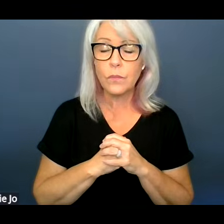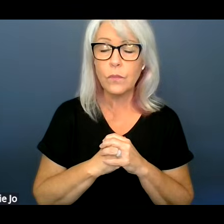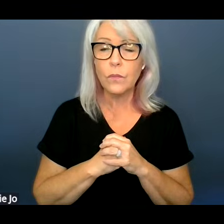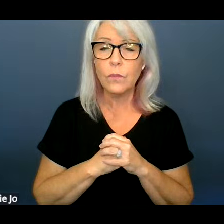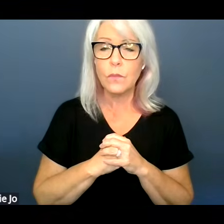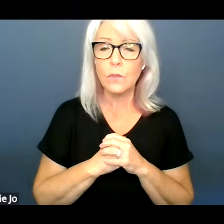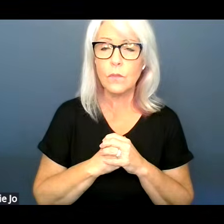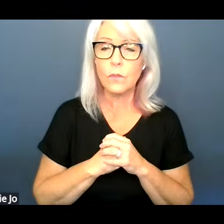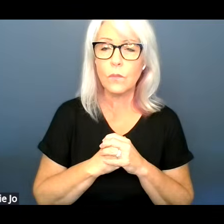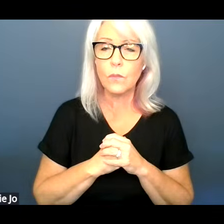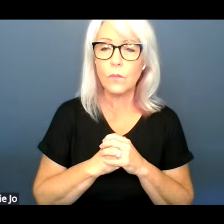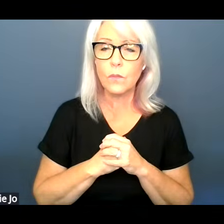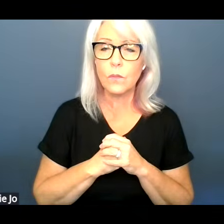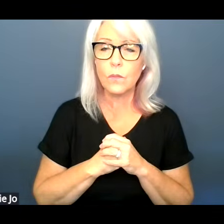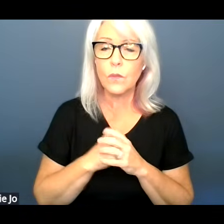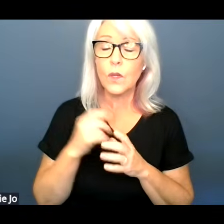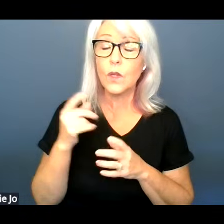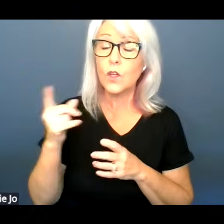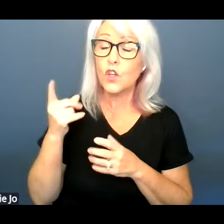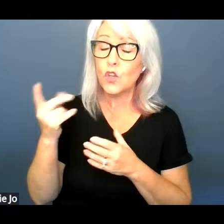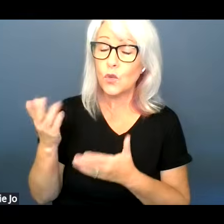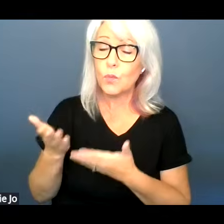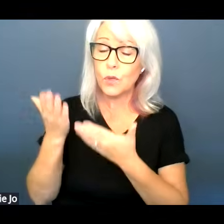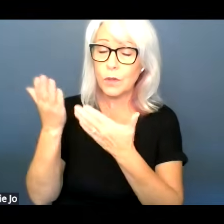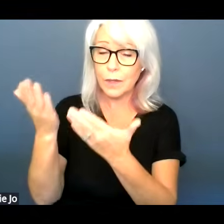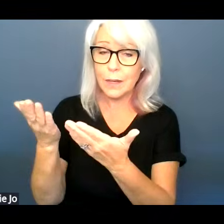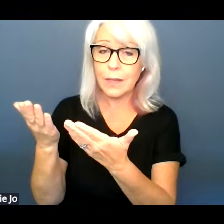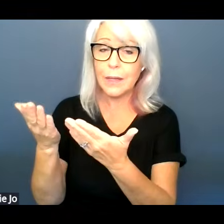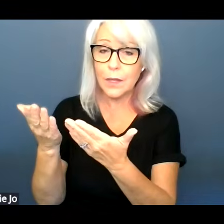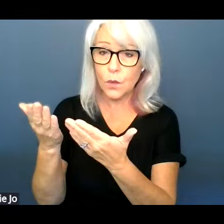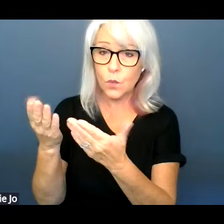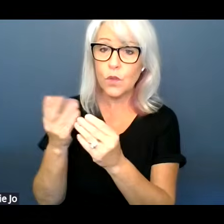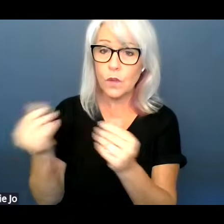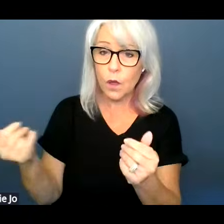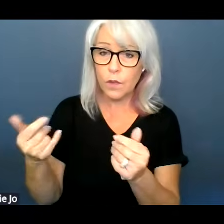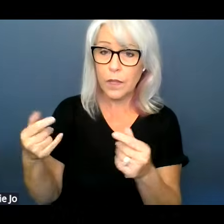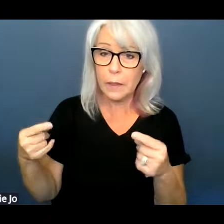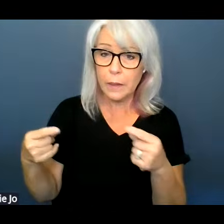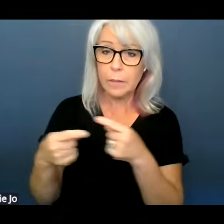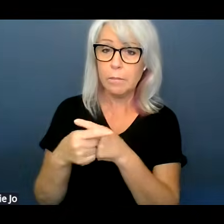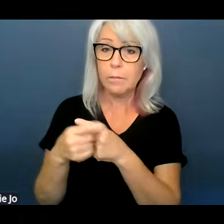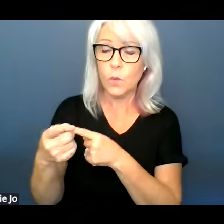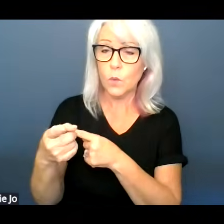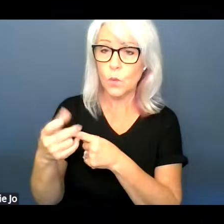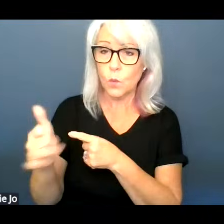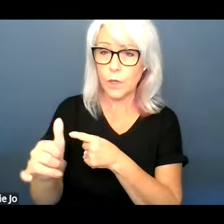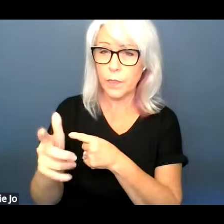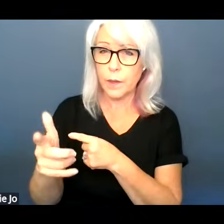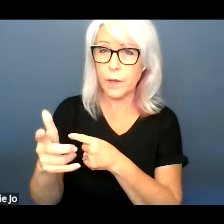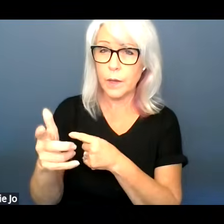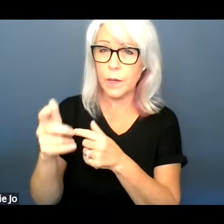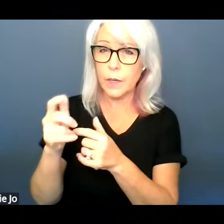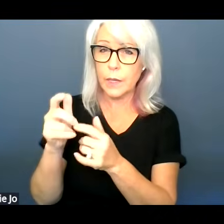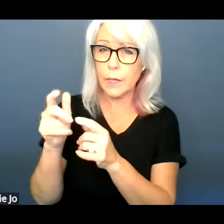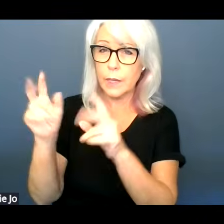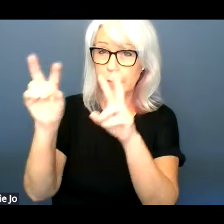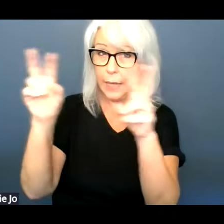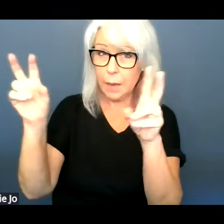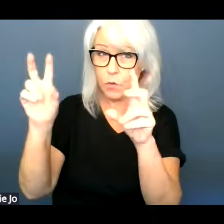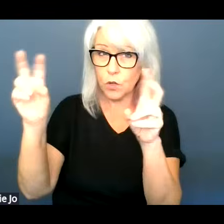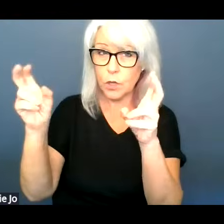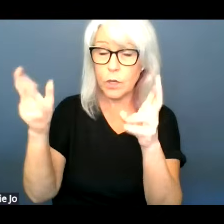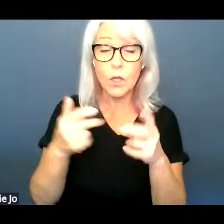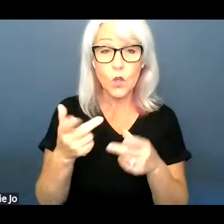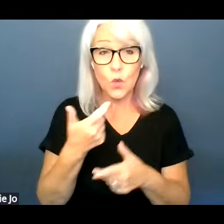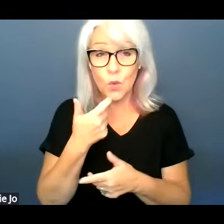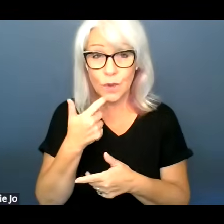resolving the dispute that we had about the caption to say a proposed initiated law to prohibit